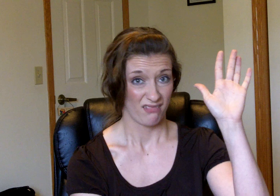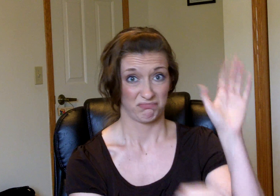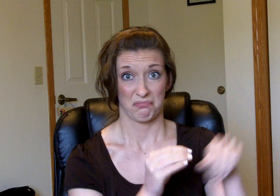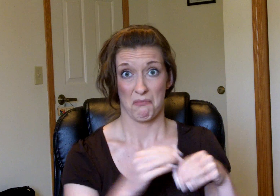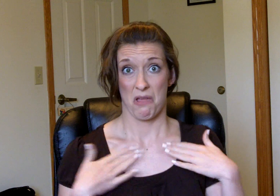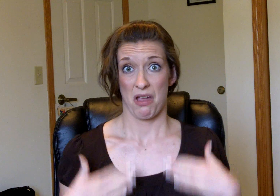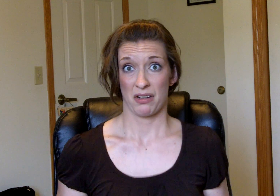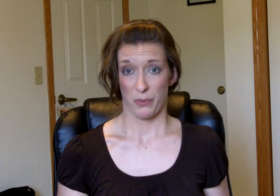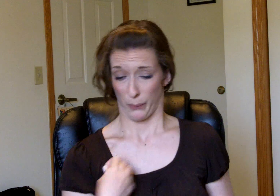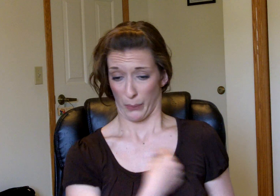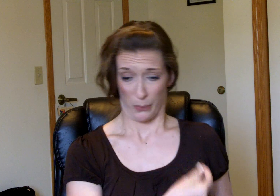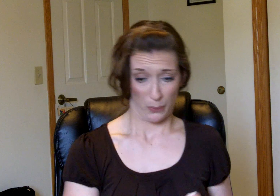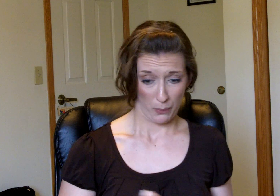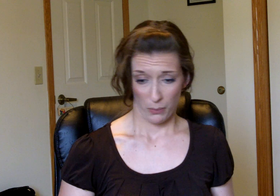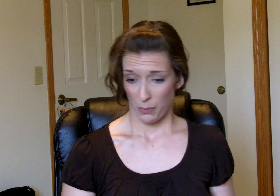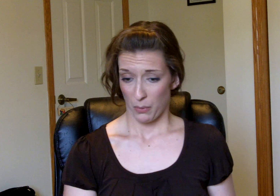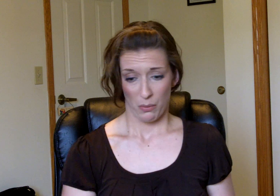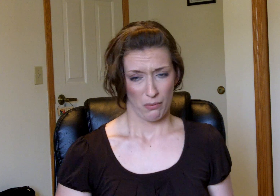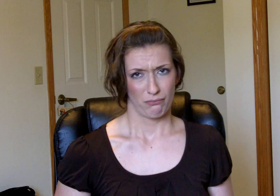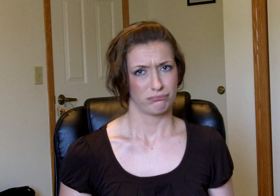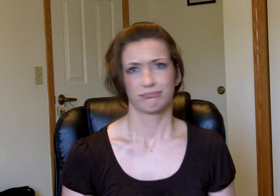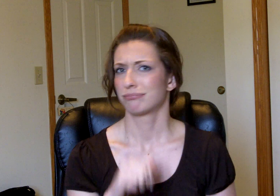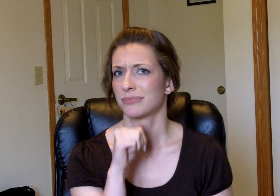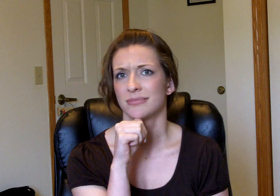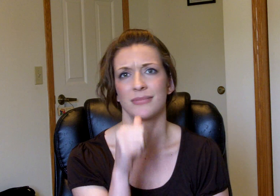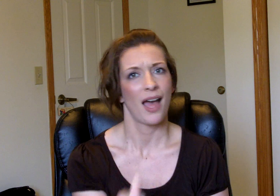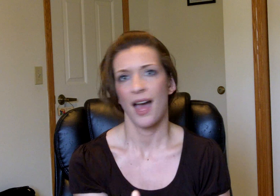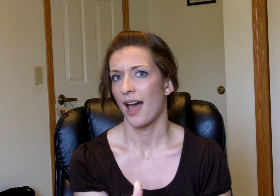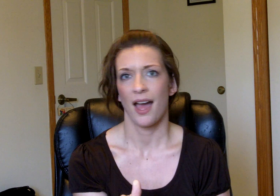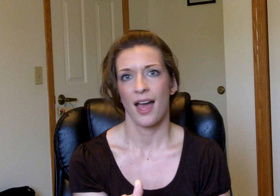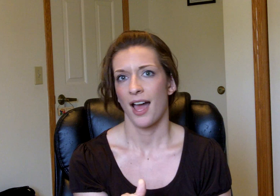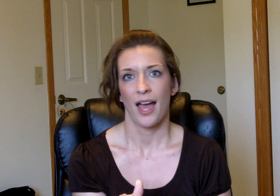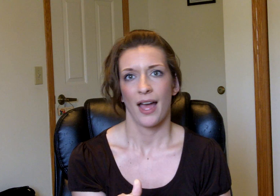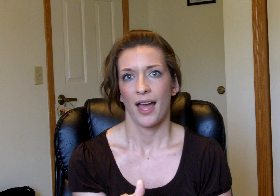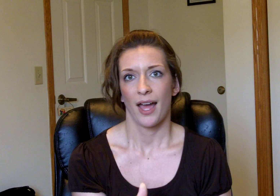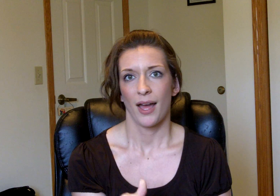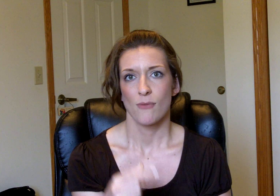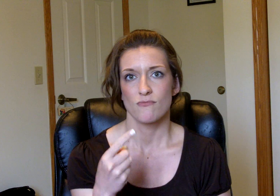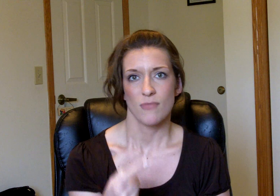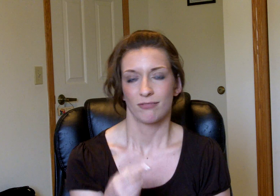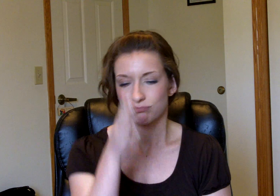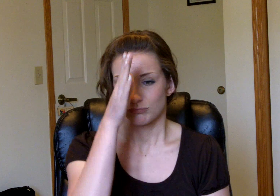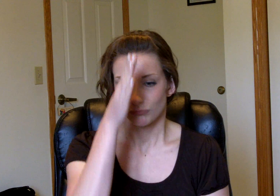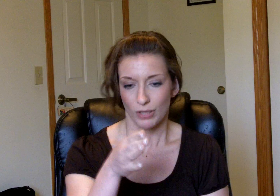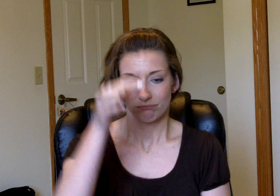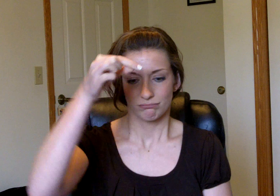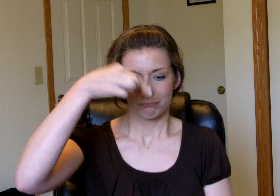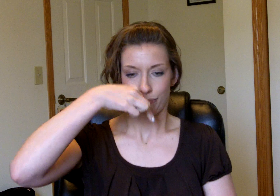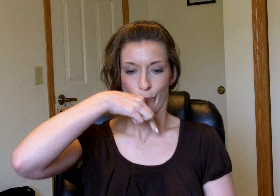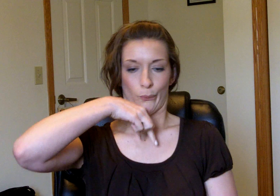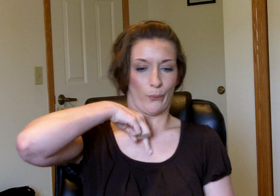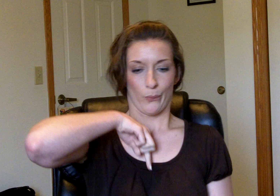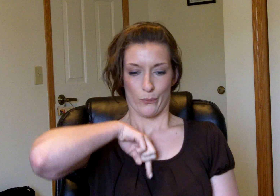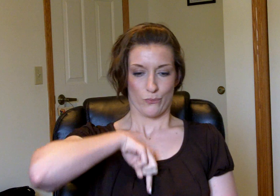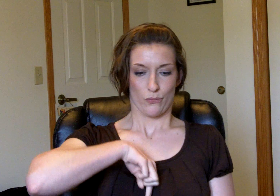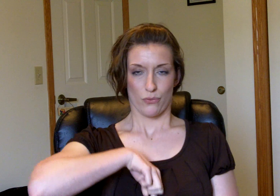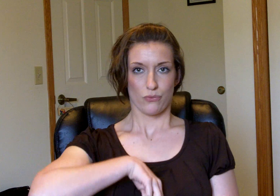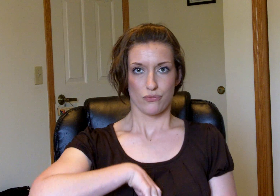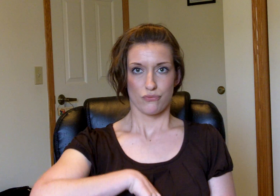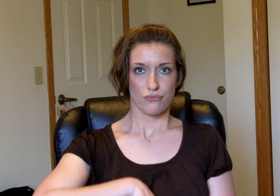long, extended band of cytoplasm coming out of the cell body that would be running from your central nervous